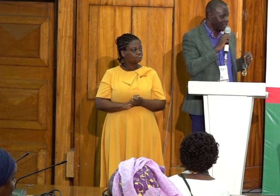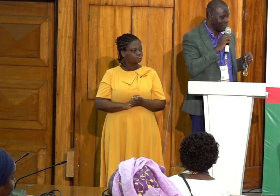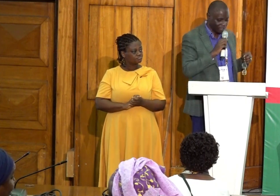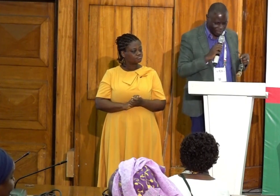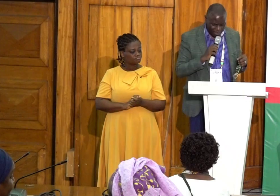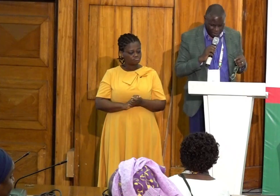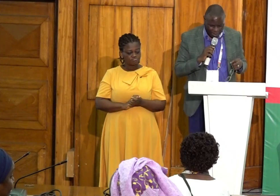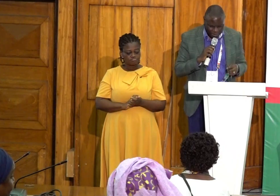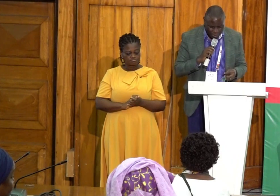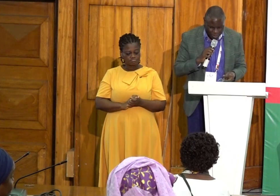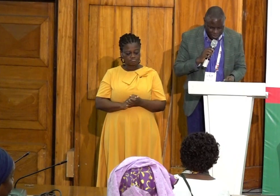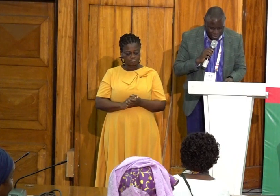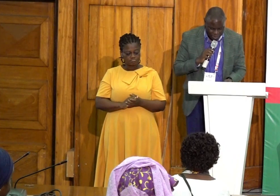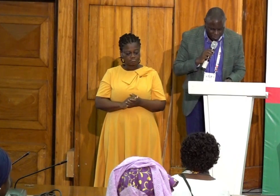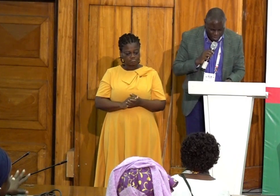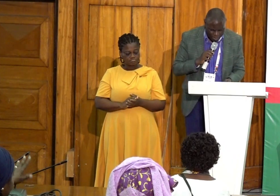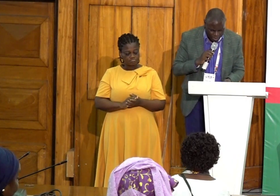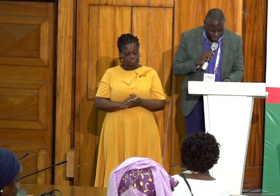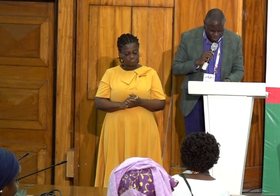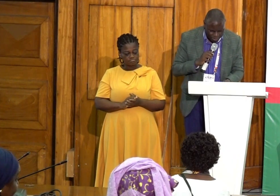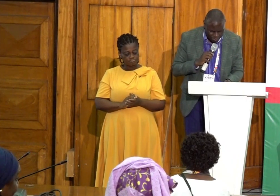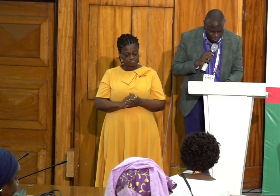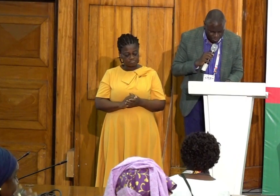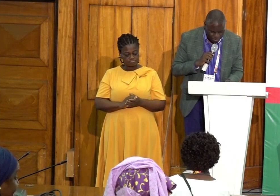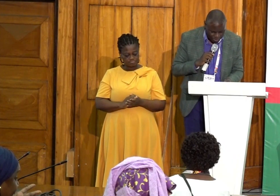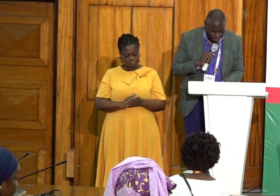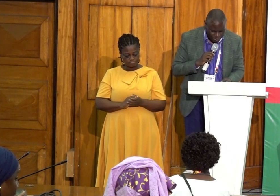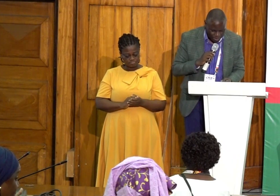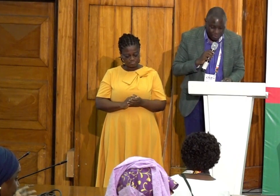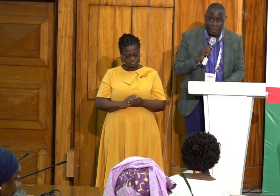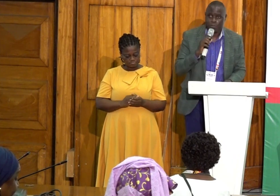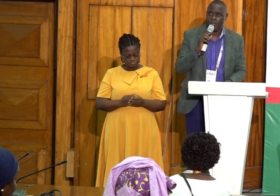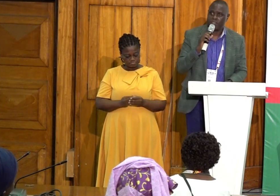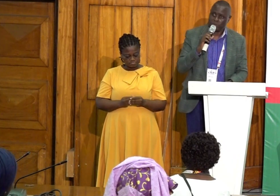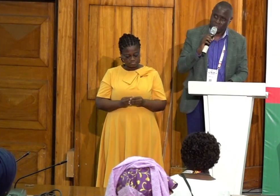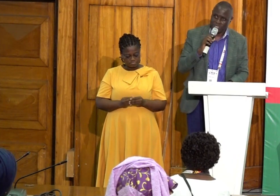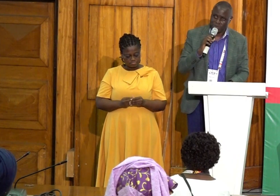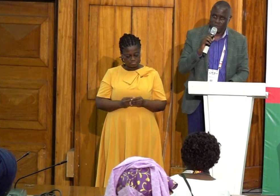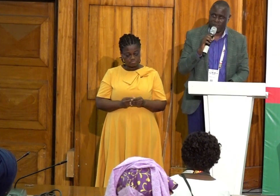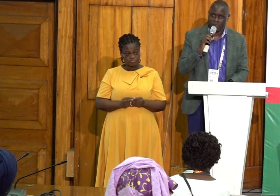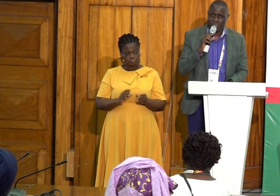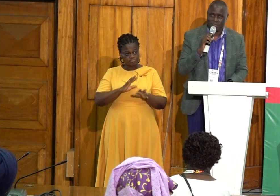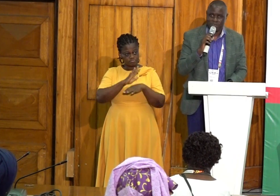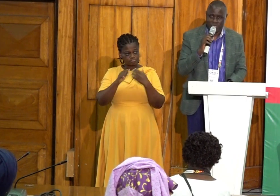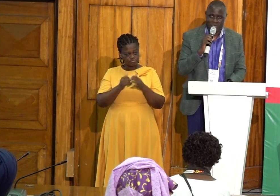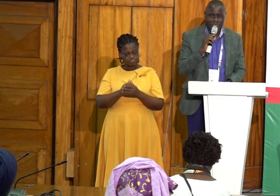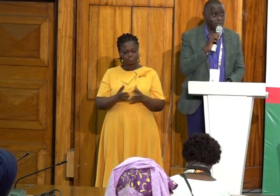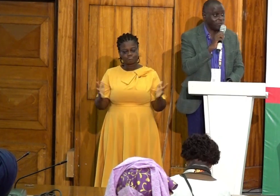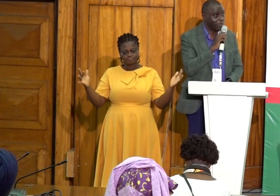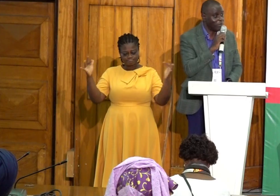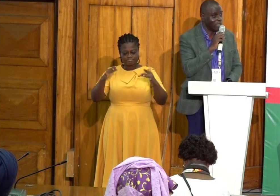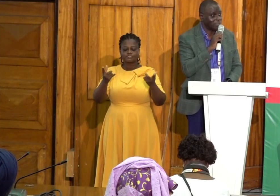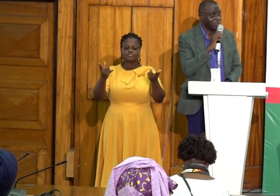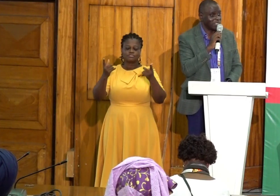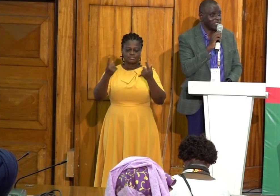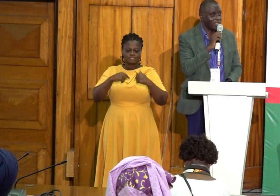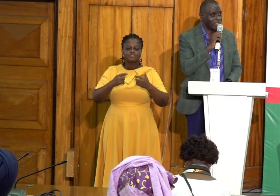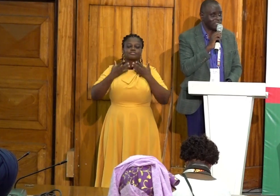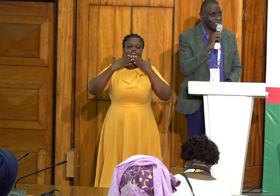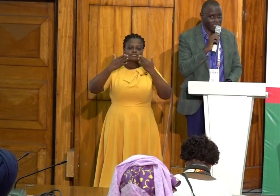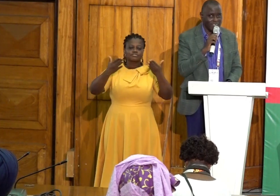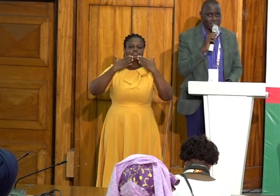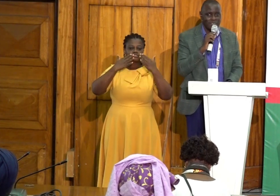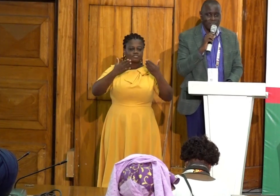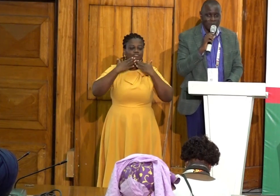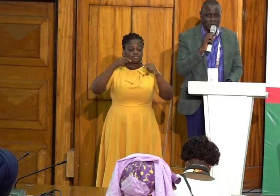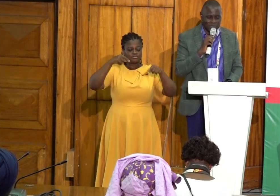And I think let me extend my thanks to the vibrant audience we have had today. Thank you very much. Today is the